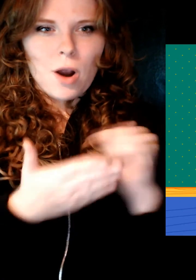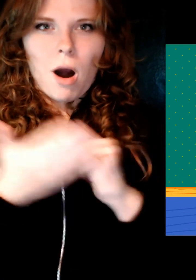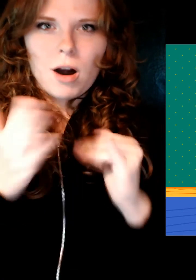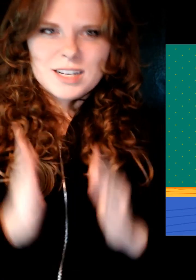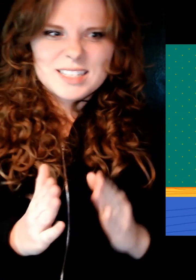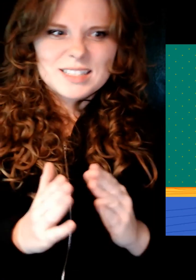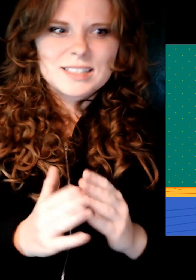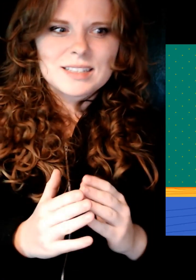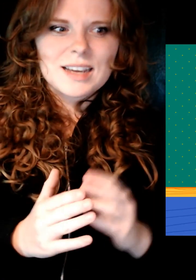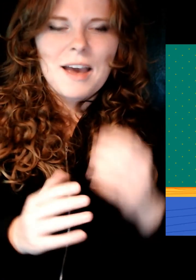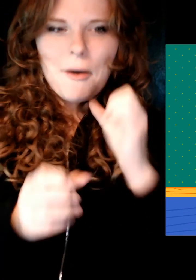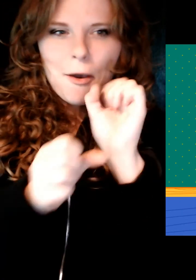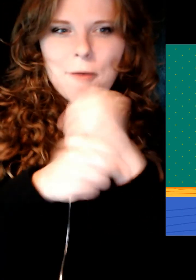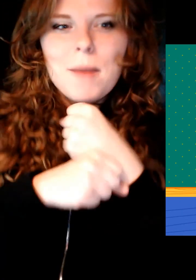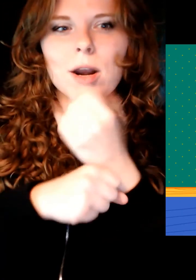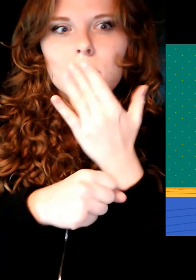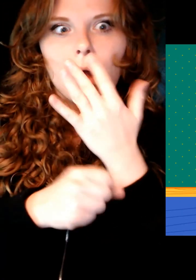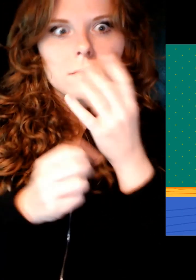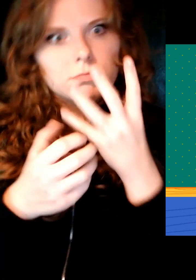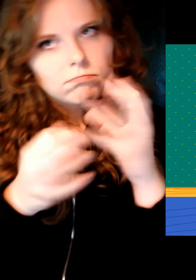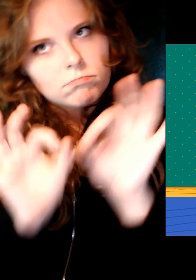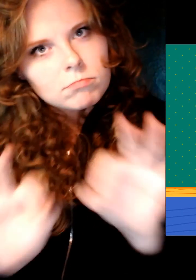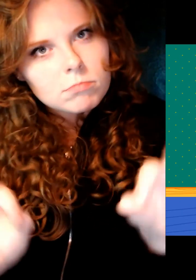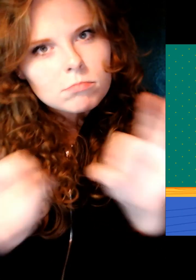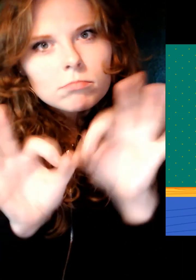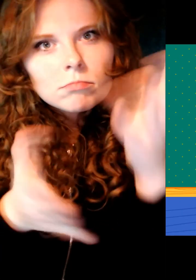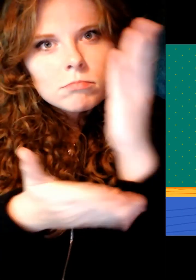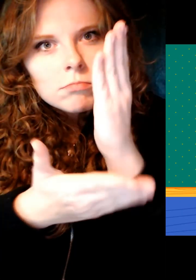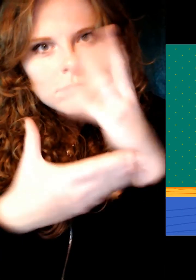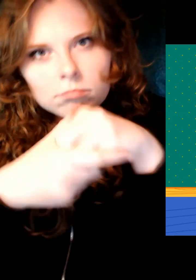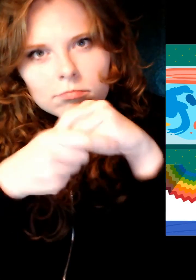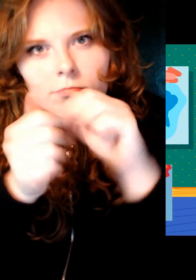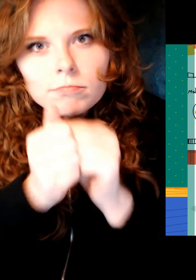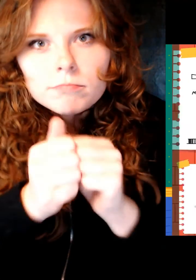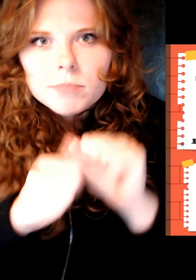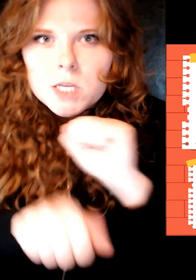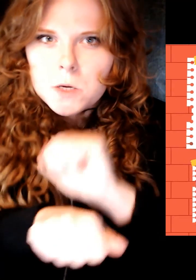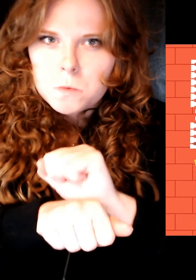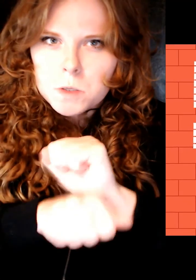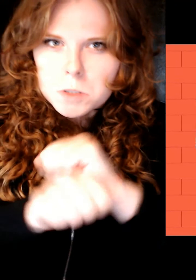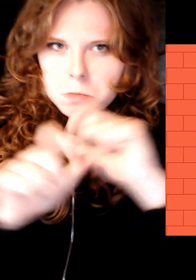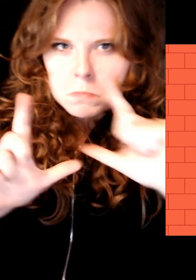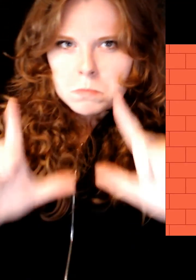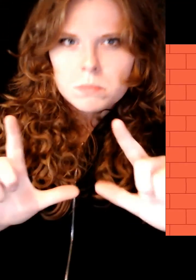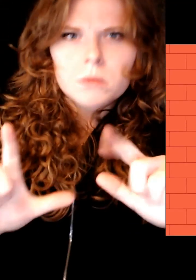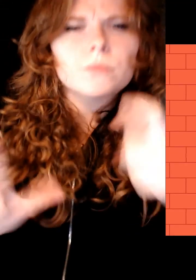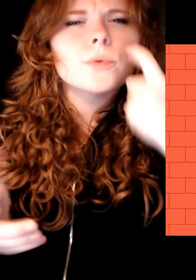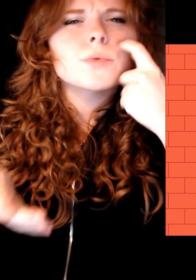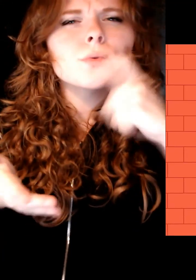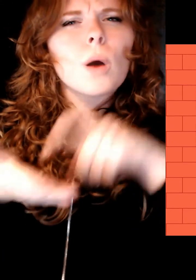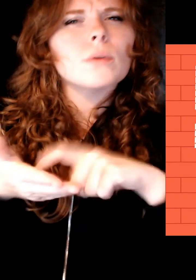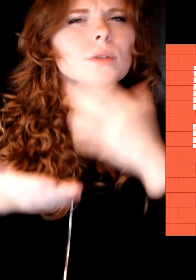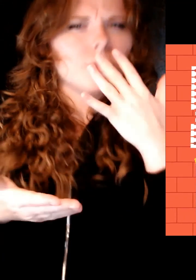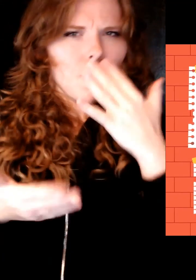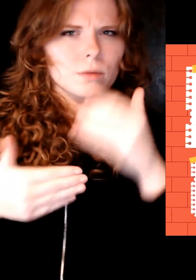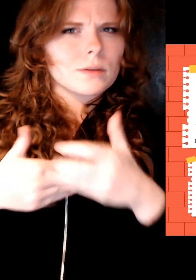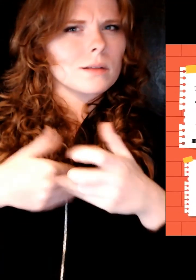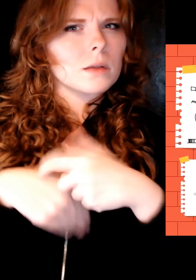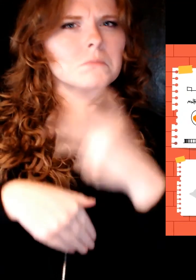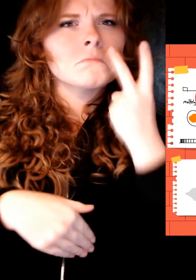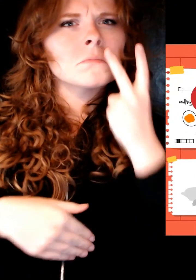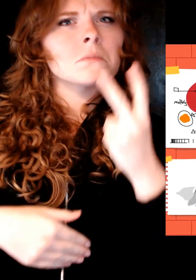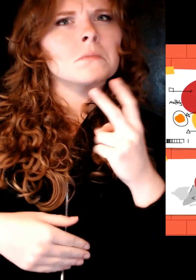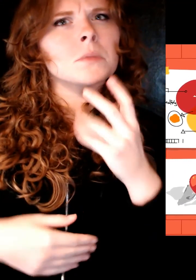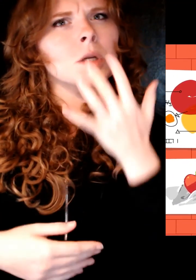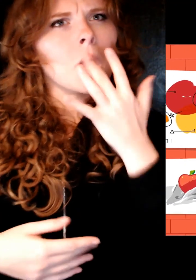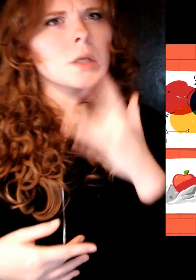have made color an essential part of their works. Next time you are looking at an artwork, notice the colors. How do those colors make